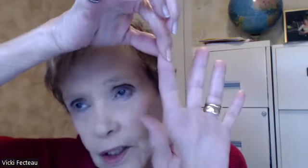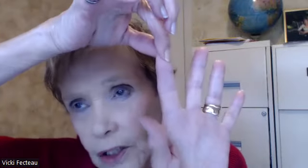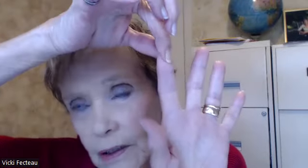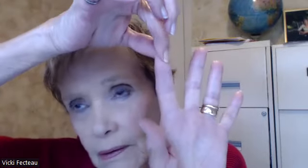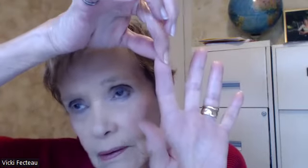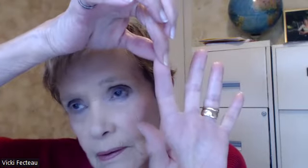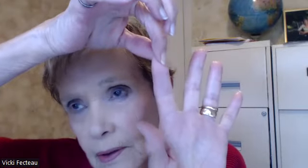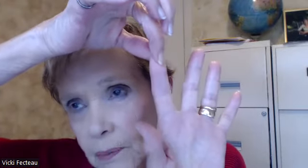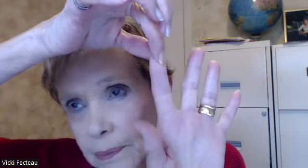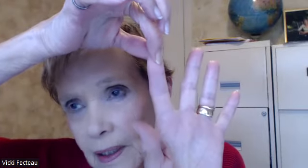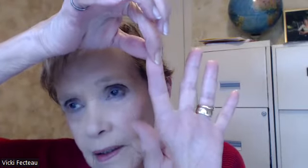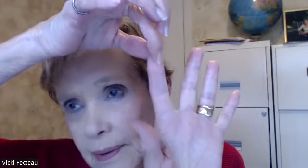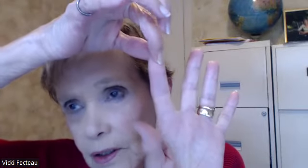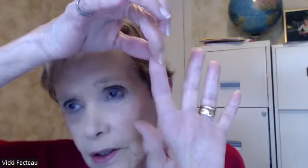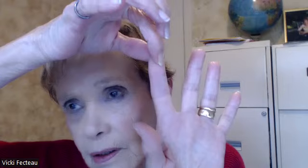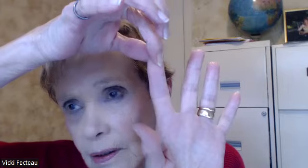pinch. So P and pinch.